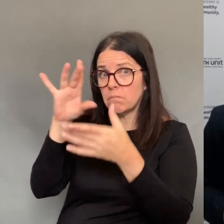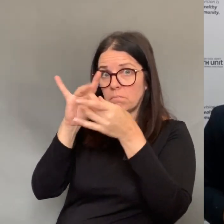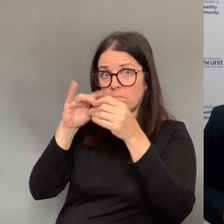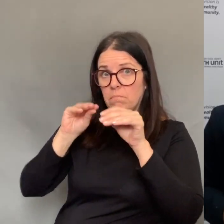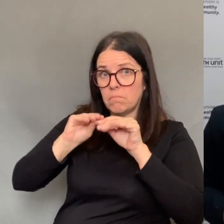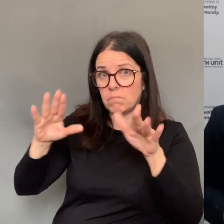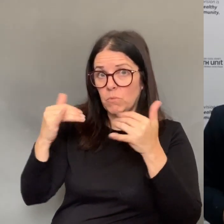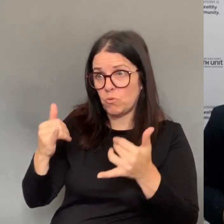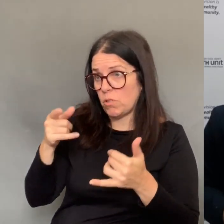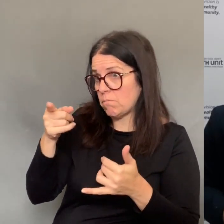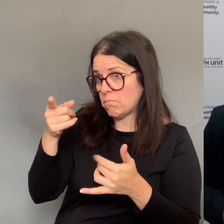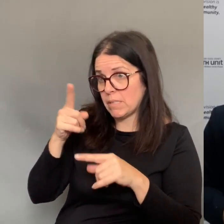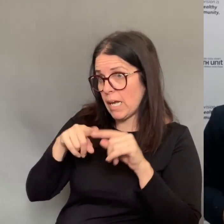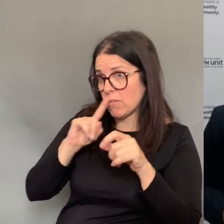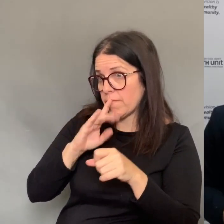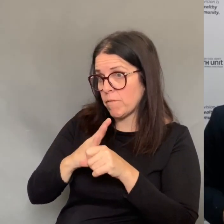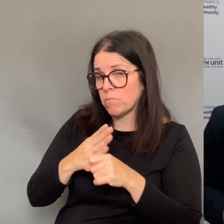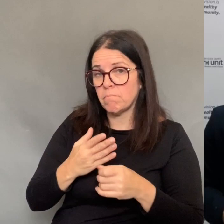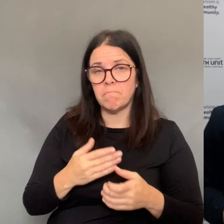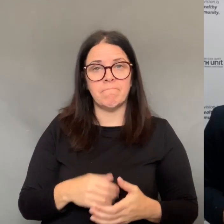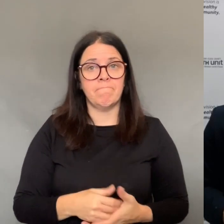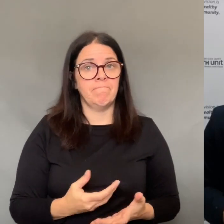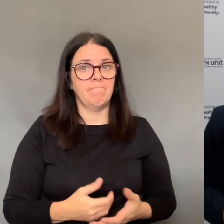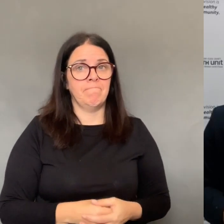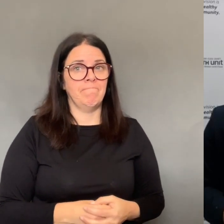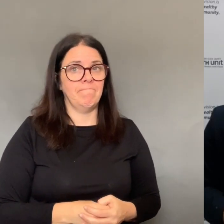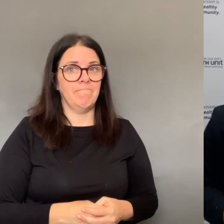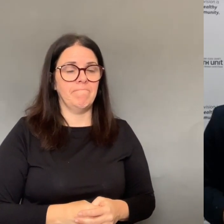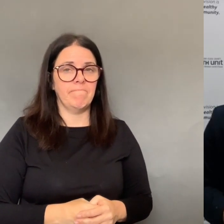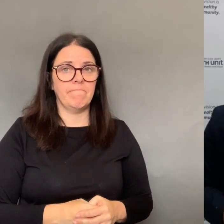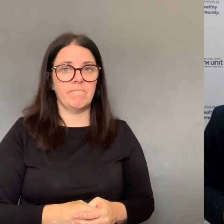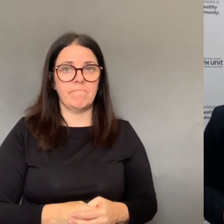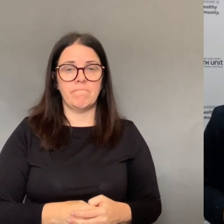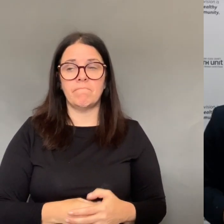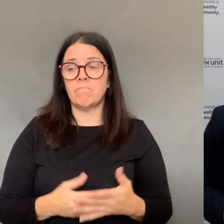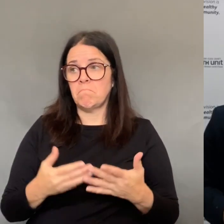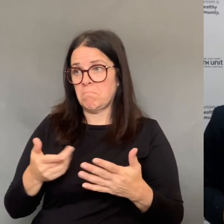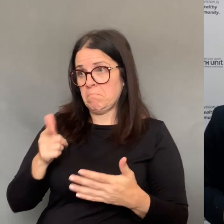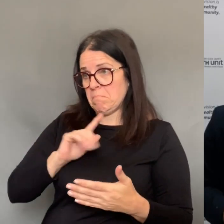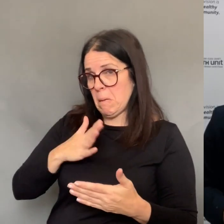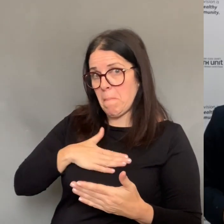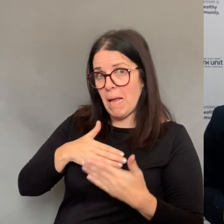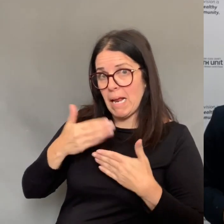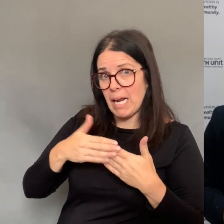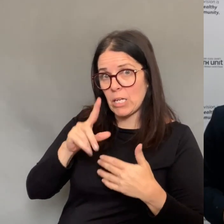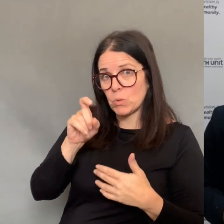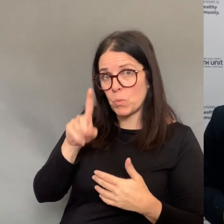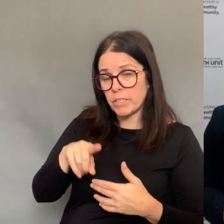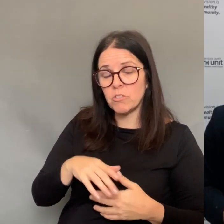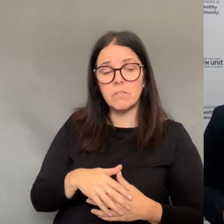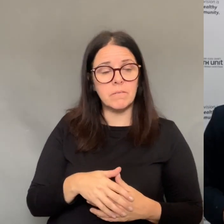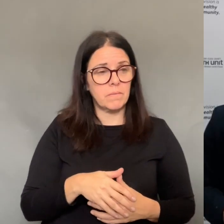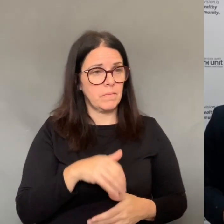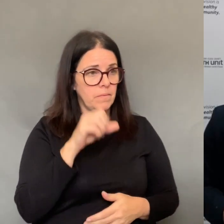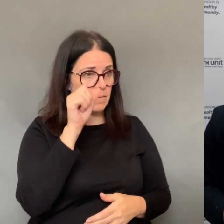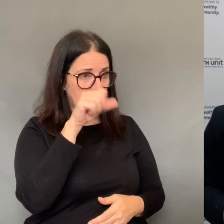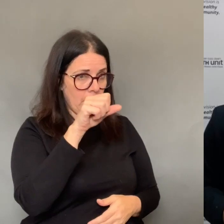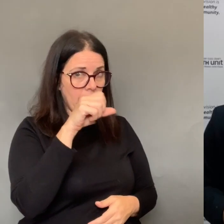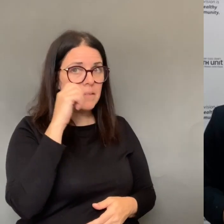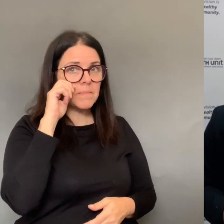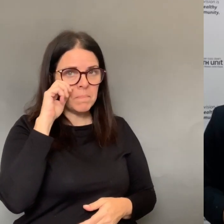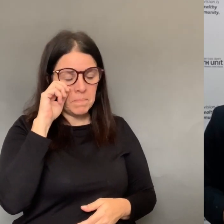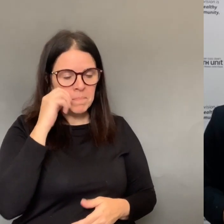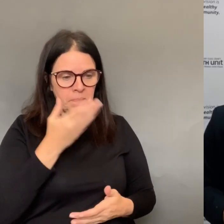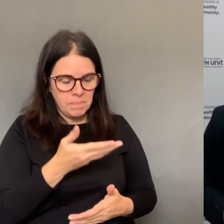Today's 568 pending test results, focus right now is on first responders and people in long-term care facilities. Do you know how many people